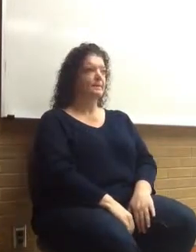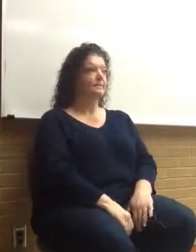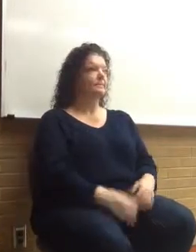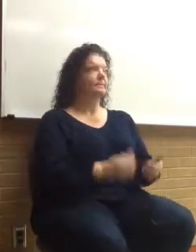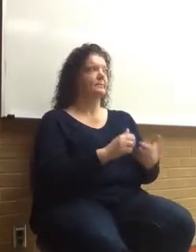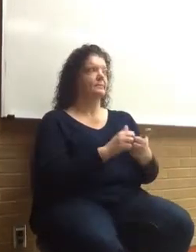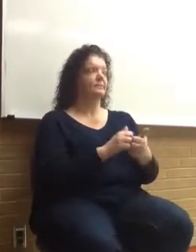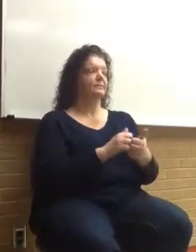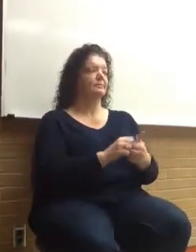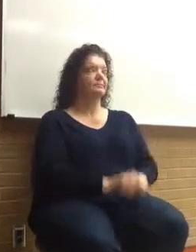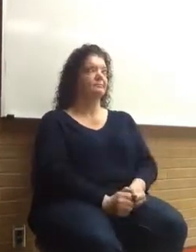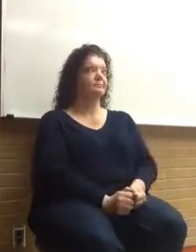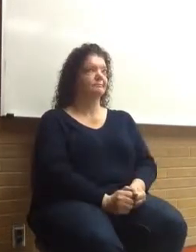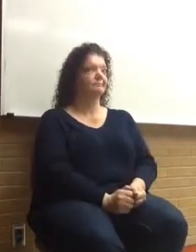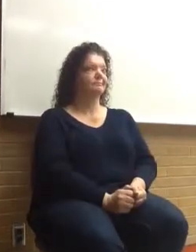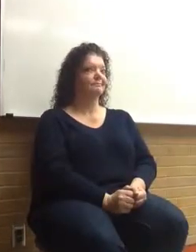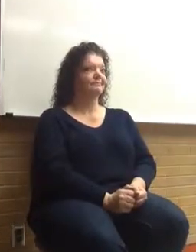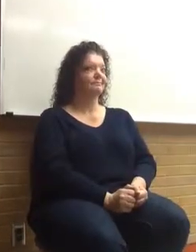How, we are on the second one now.